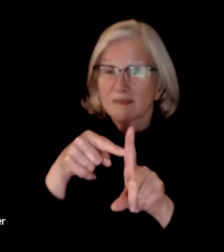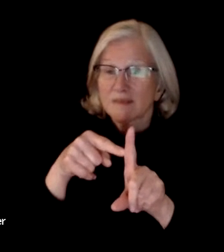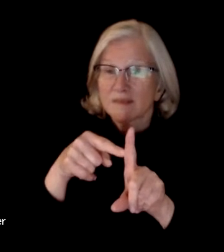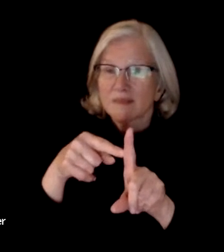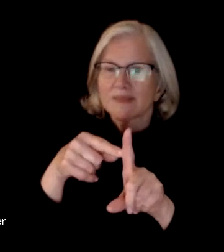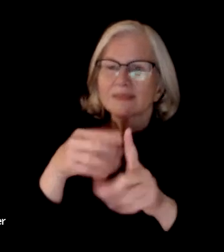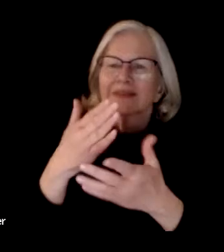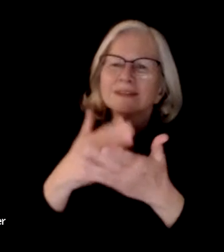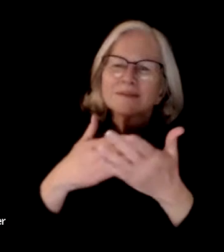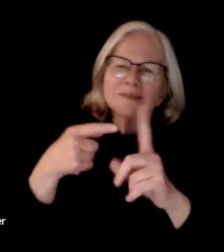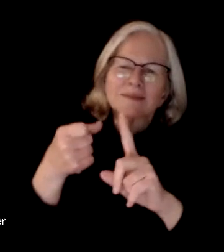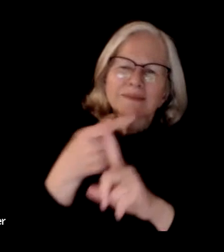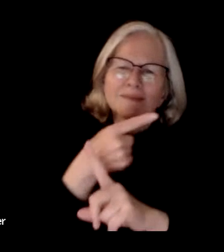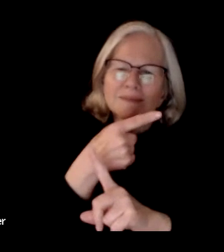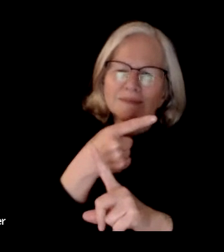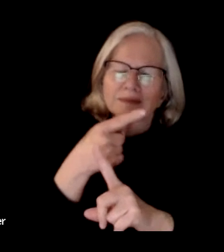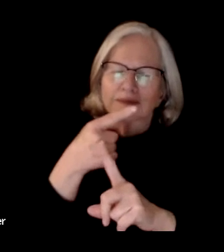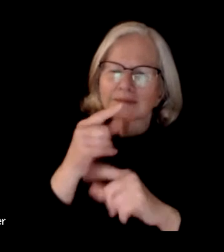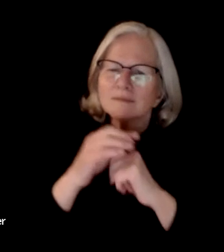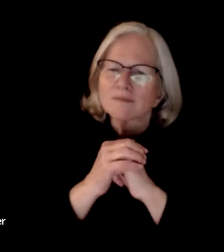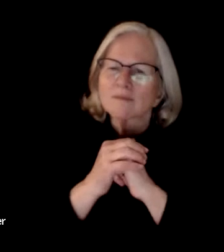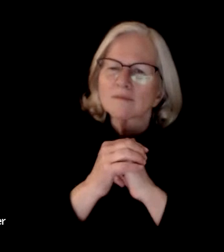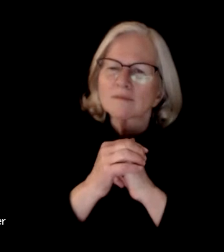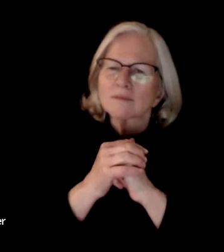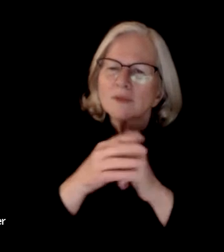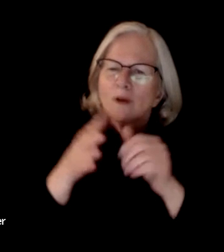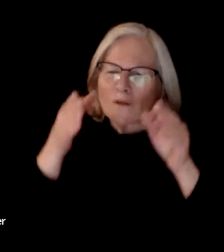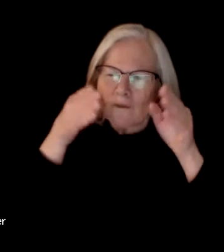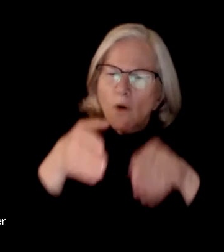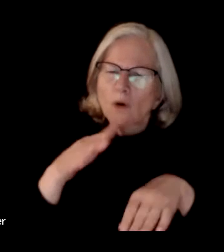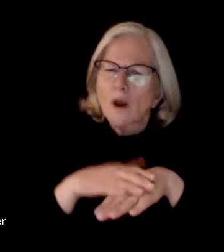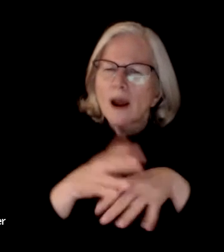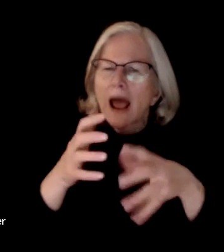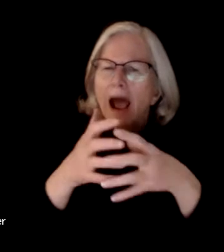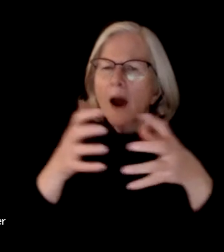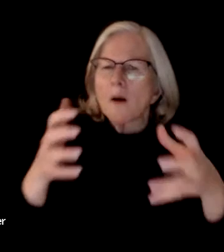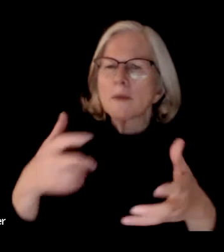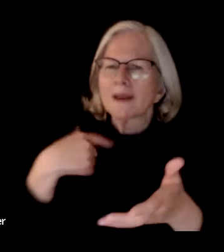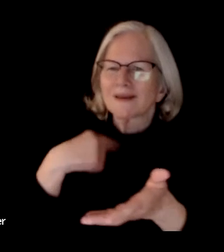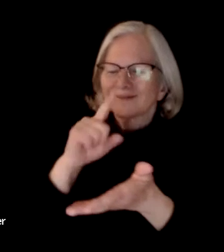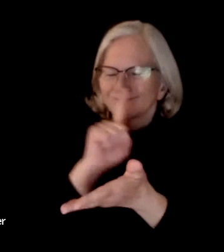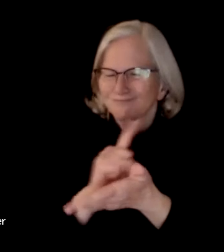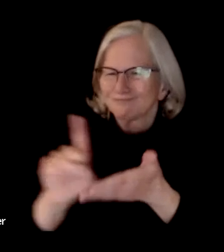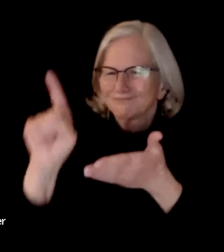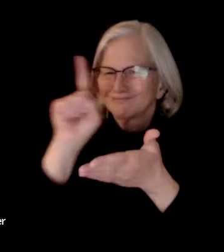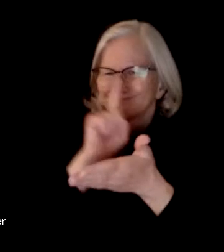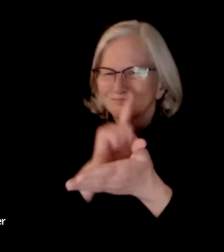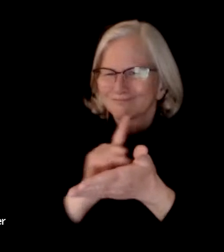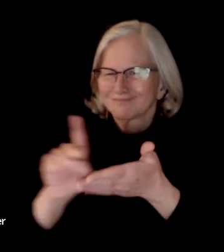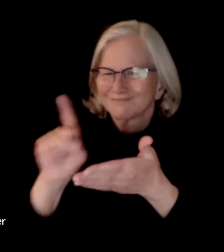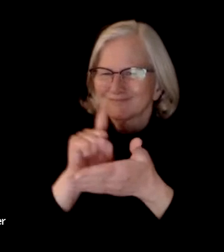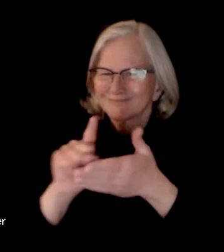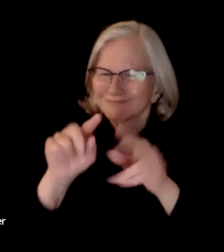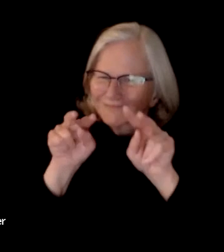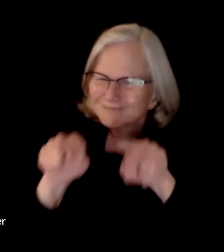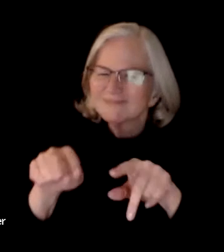really focus as much as we do on week over week kinds of analyses.